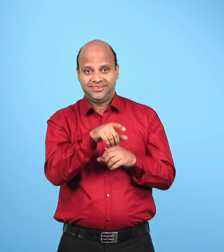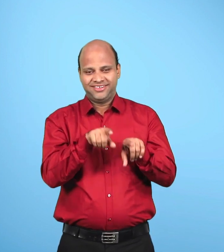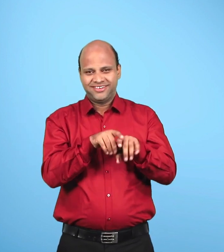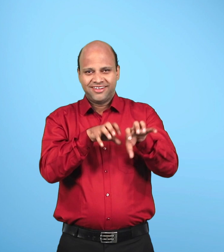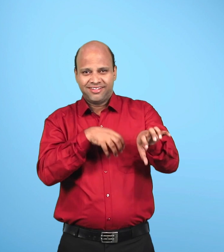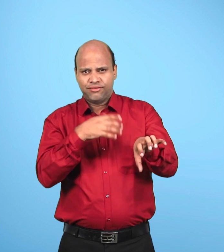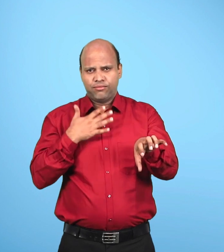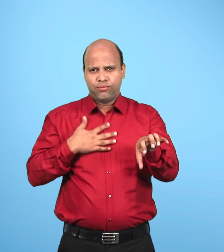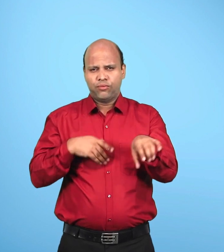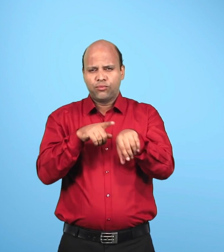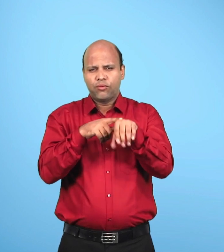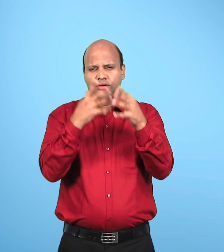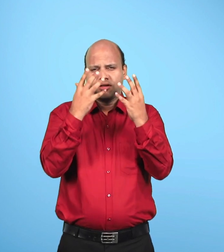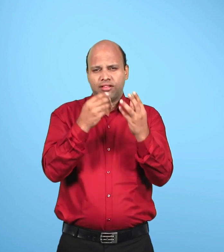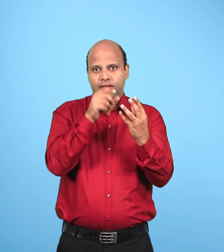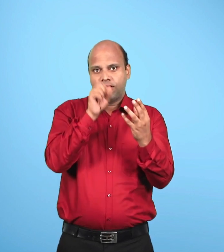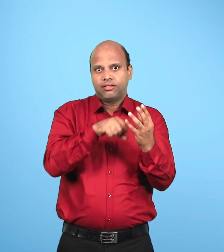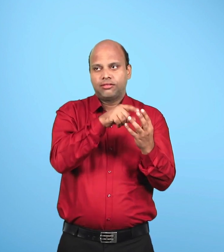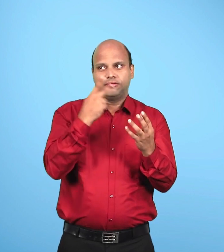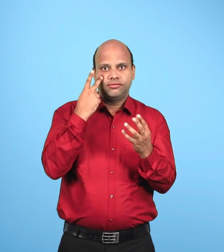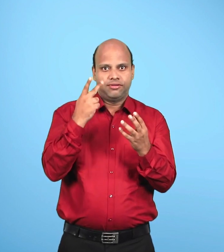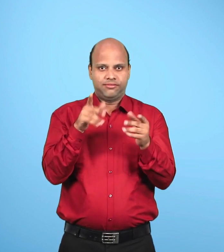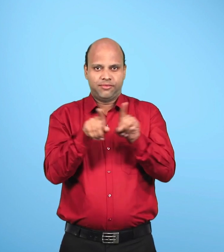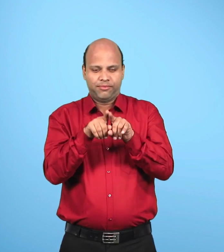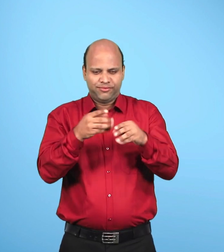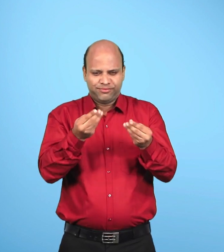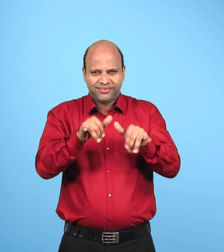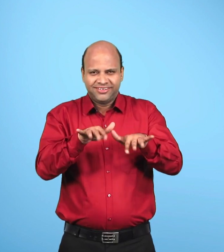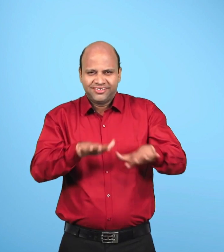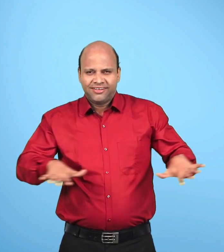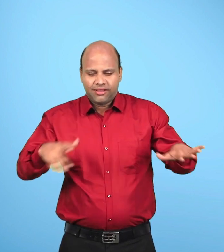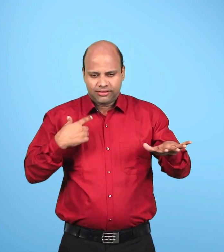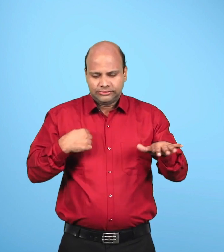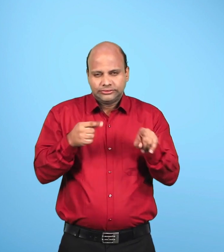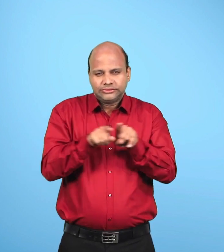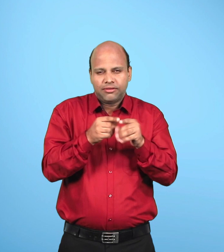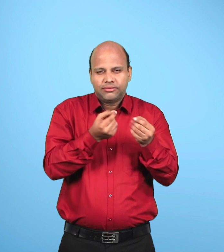Its light brown color helps it to hide in dry grasslands when it hunts for prey,